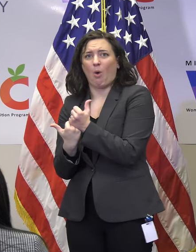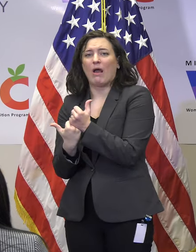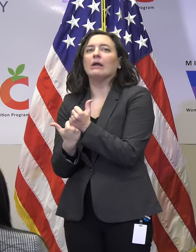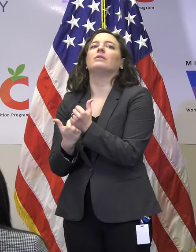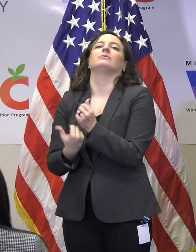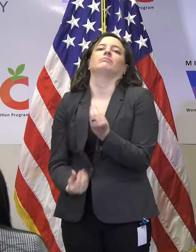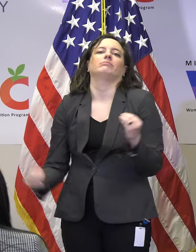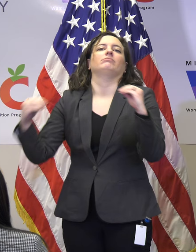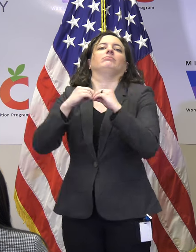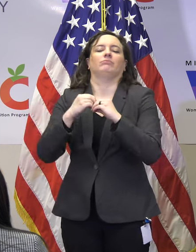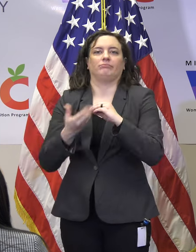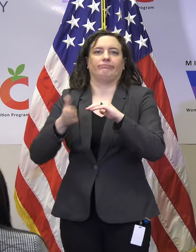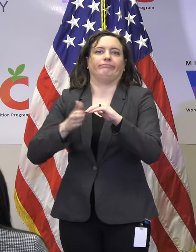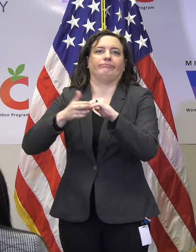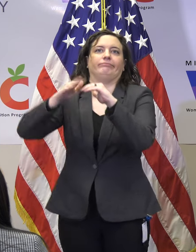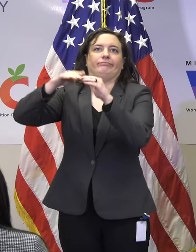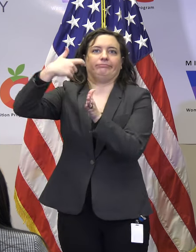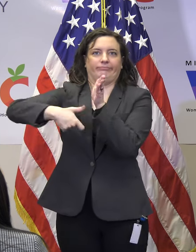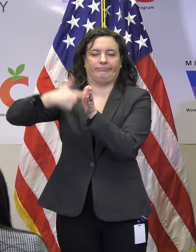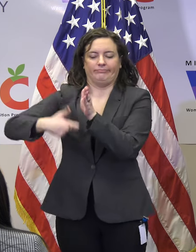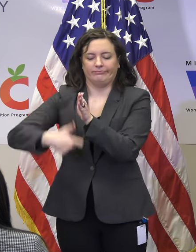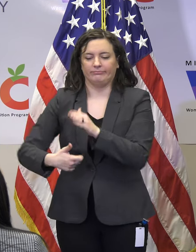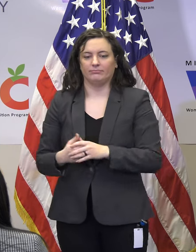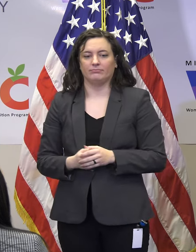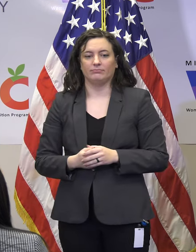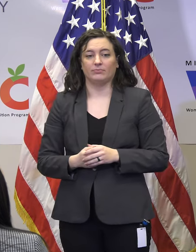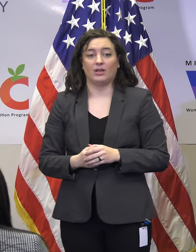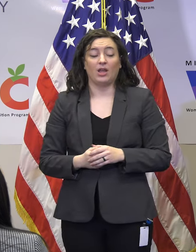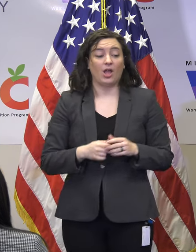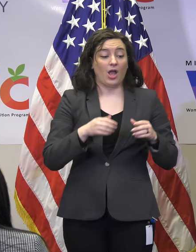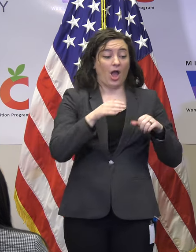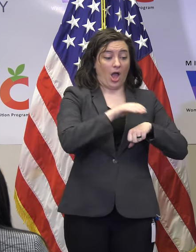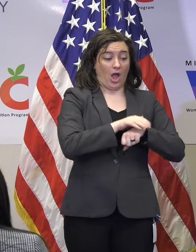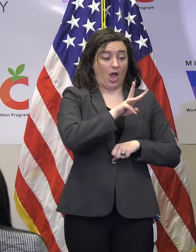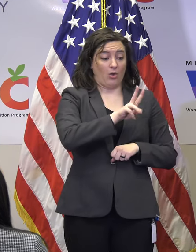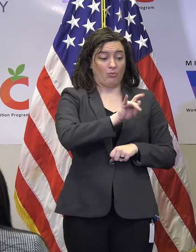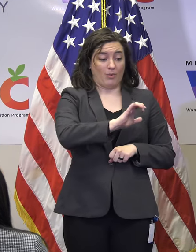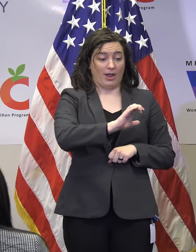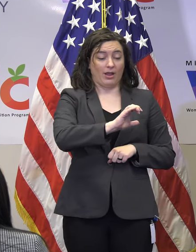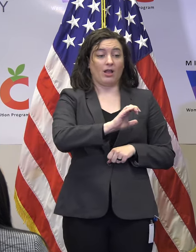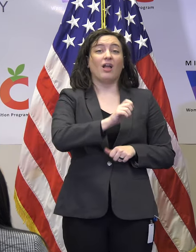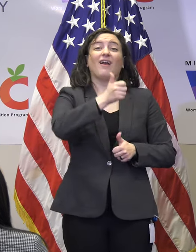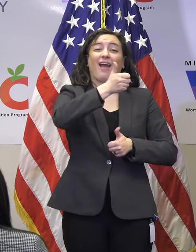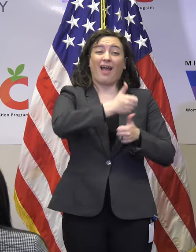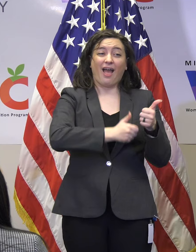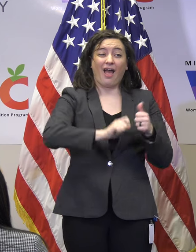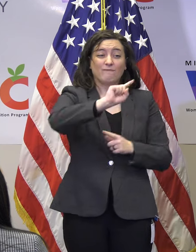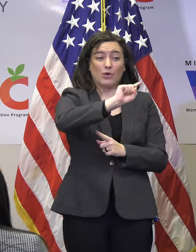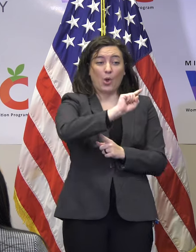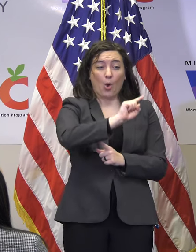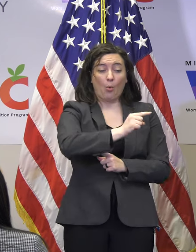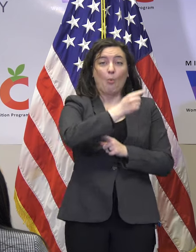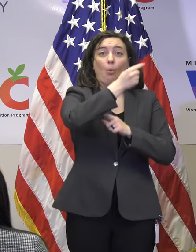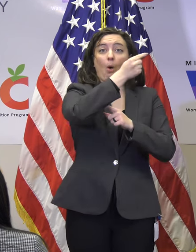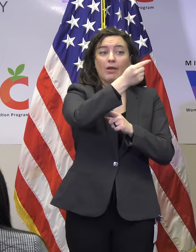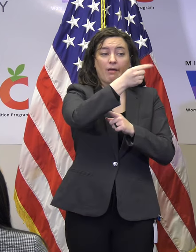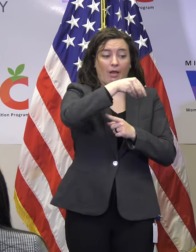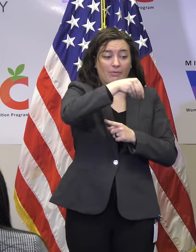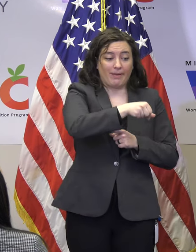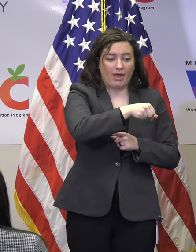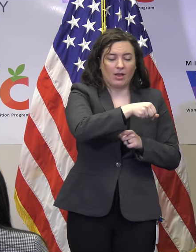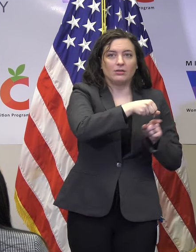every dollar on WIC during the prenatal period, $1 to $7 are saved in Medicaid costs for newborn